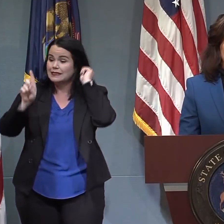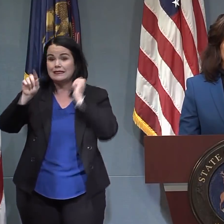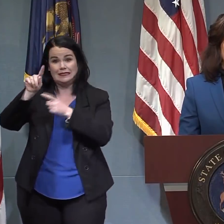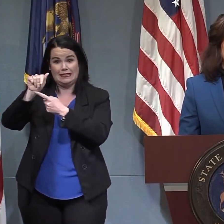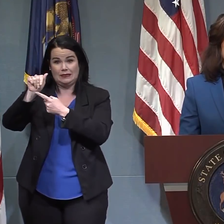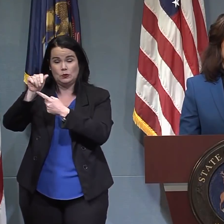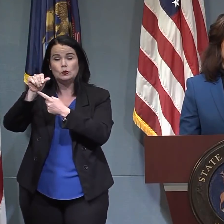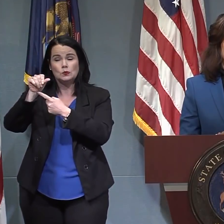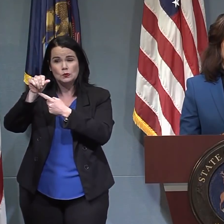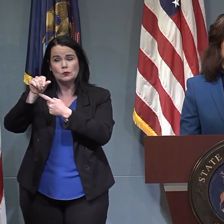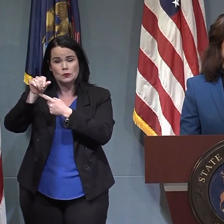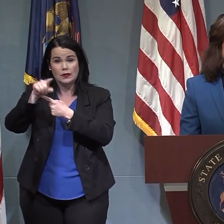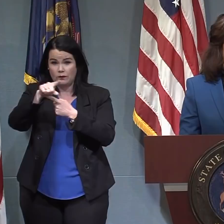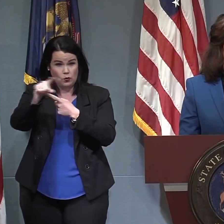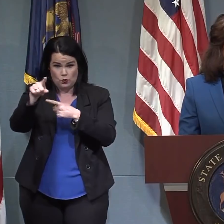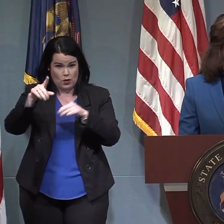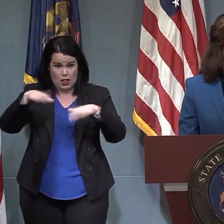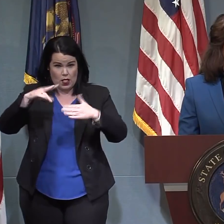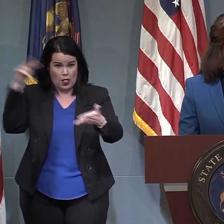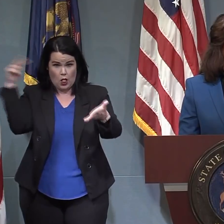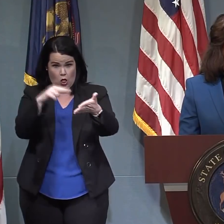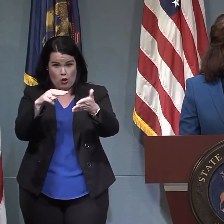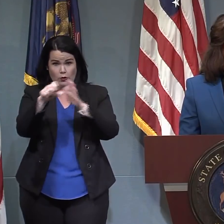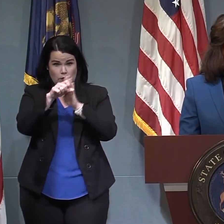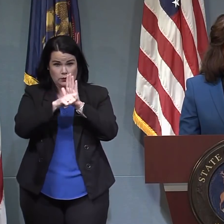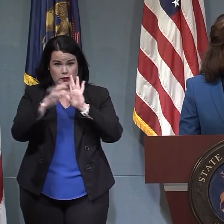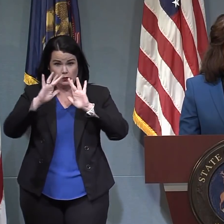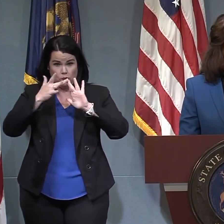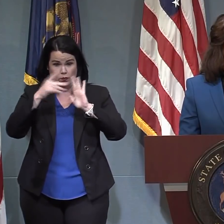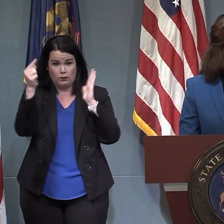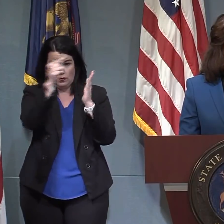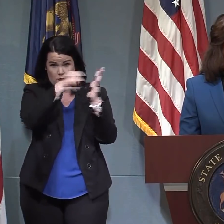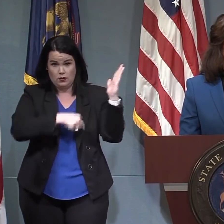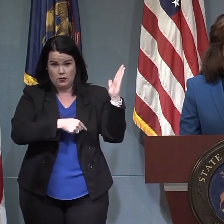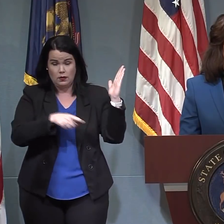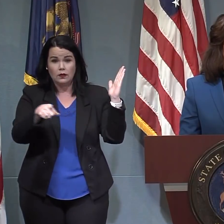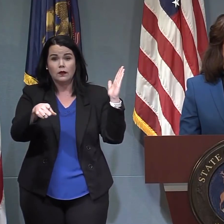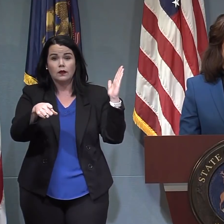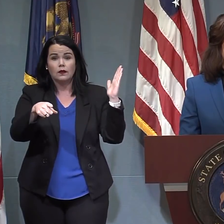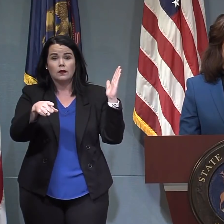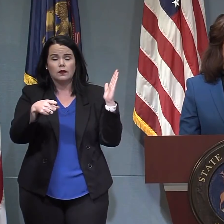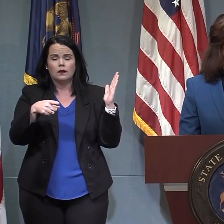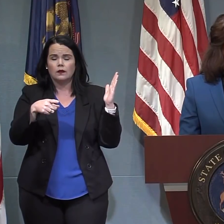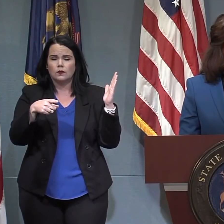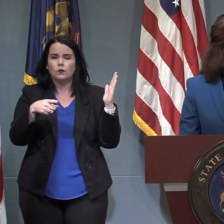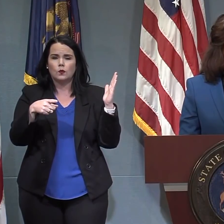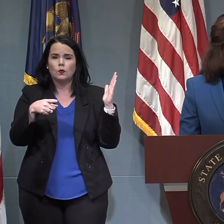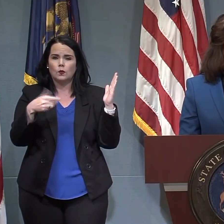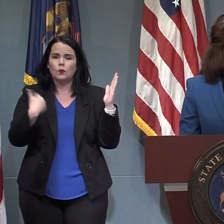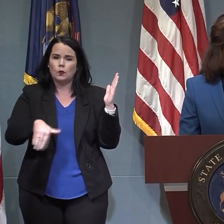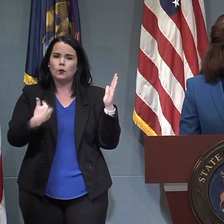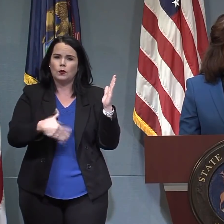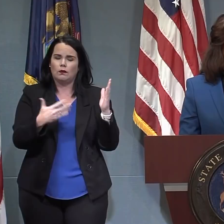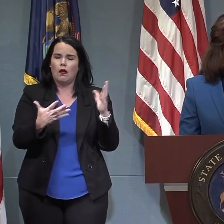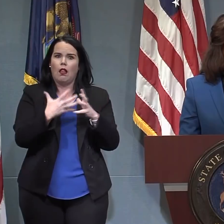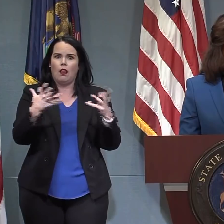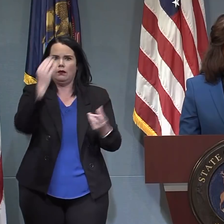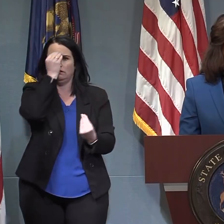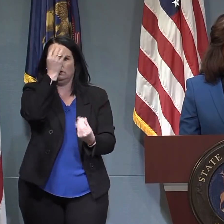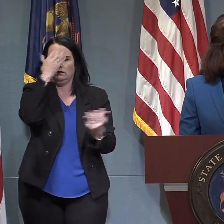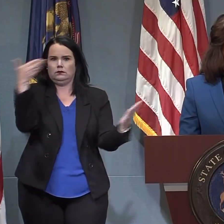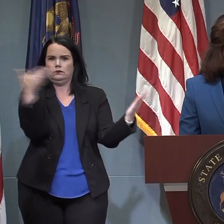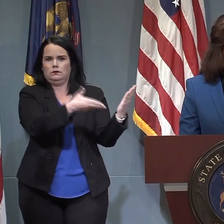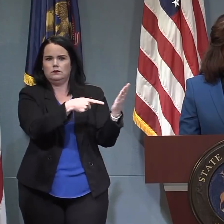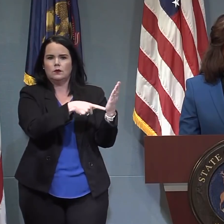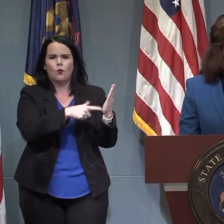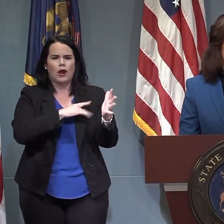not had an opportunity to go look at the state website, you know, there's an incredible amount of data on the site that we